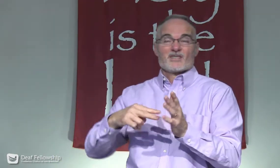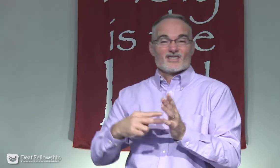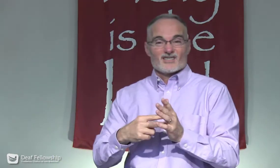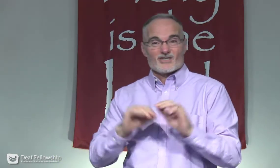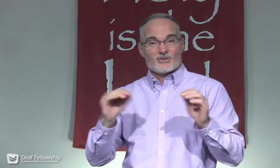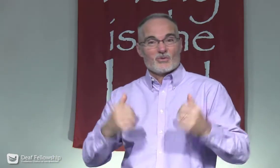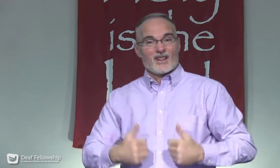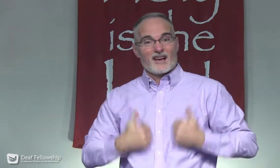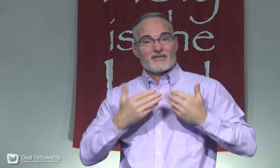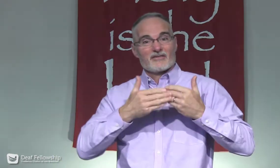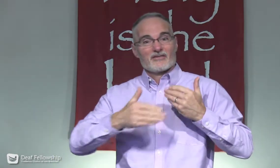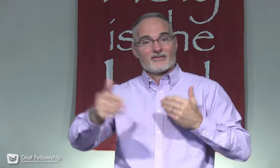the resurrection,